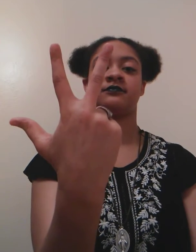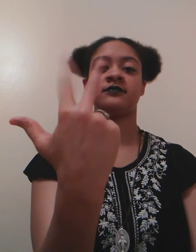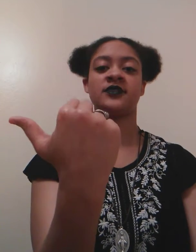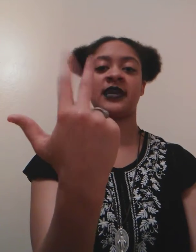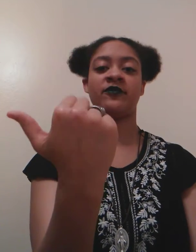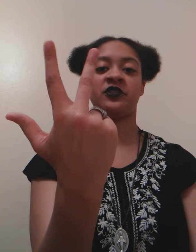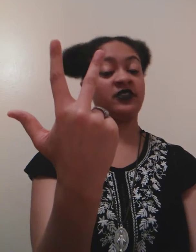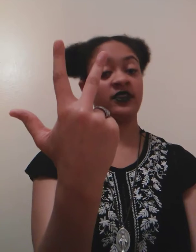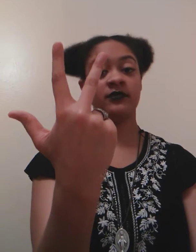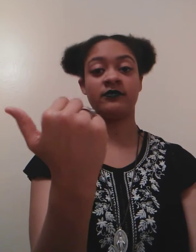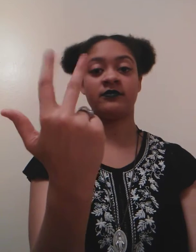Same for 13.